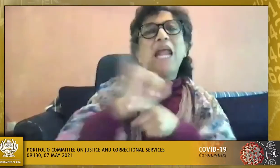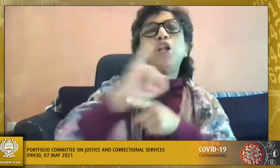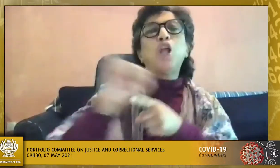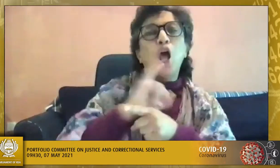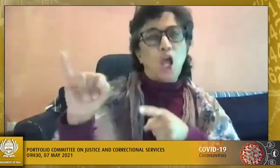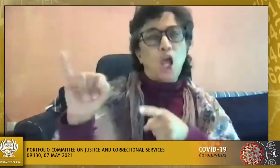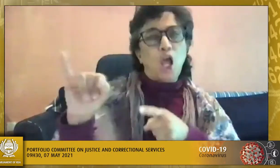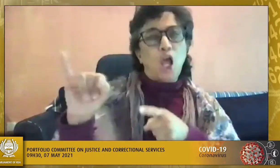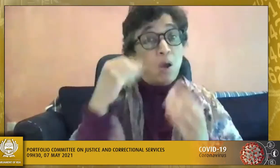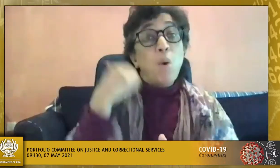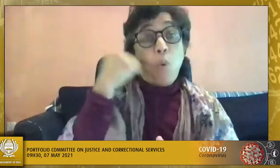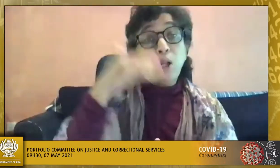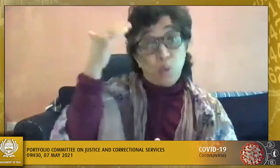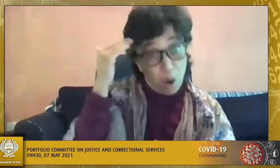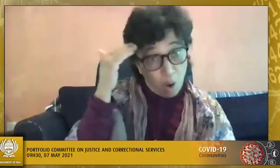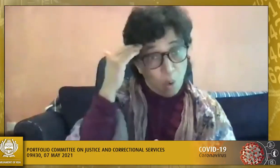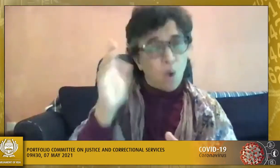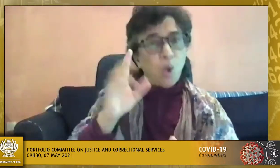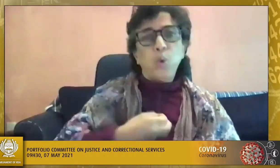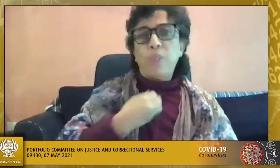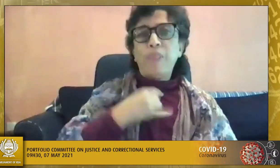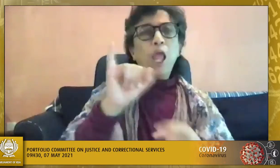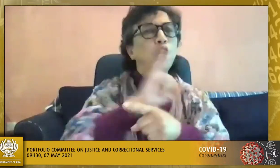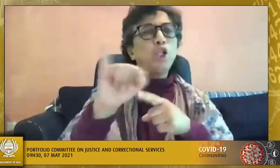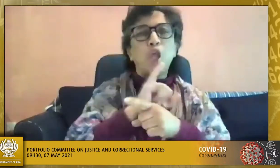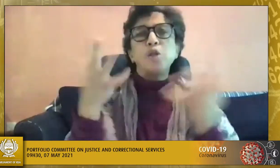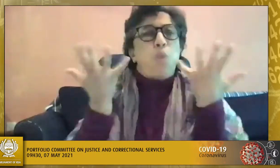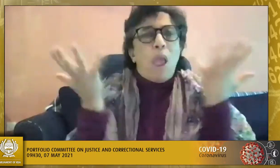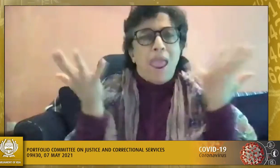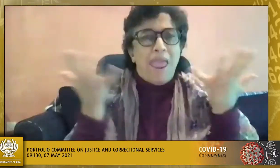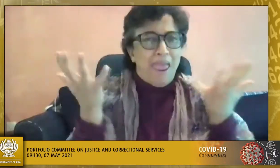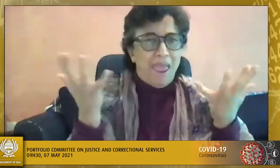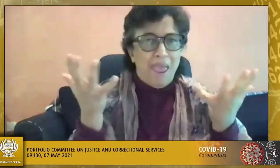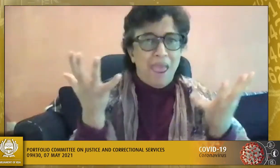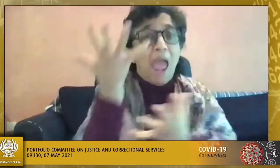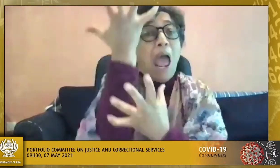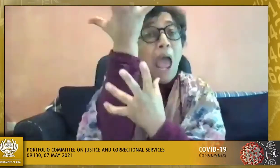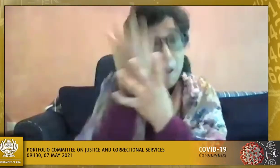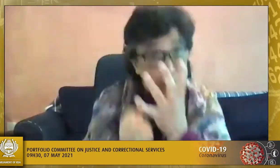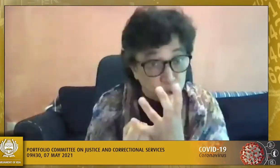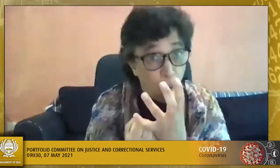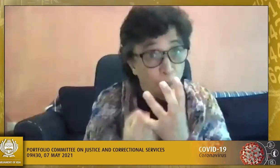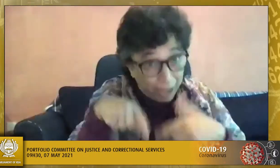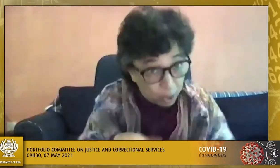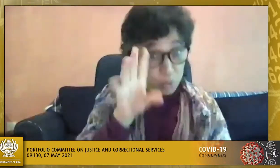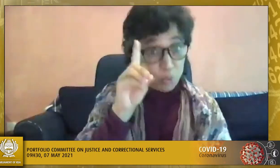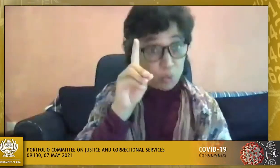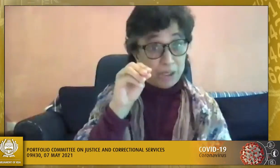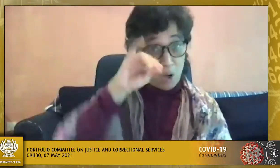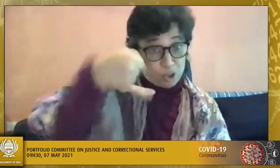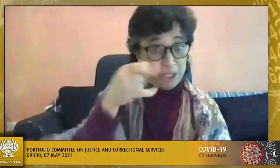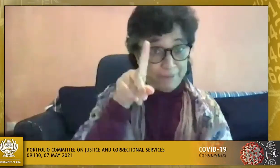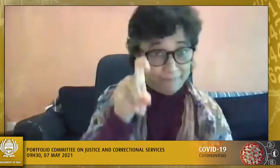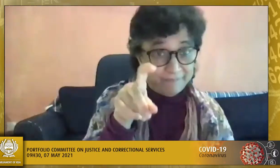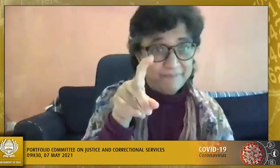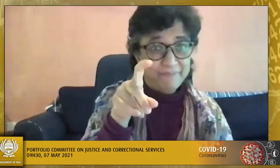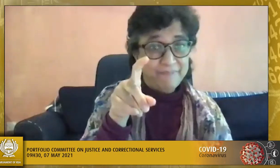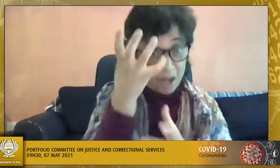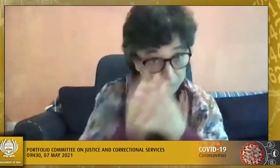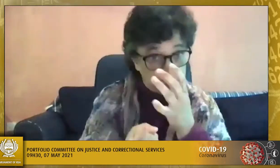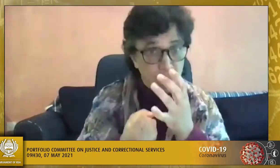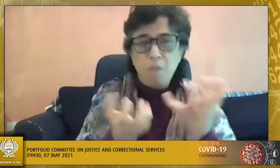different entities from this department I don't believe we've ever heard anything about youth interns so where are your unit your